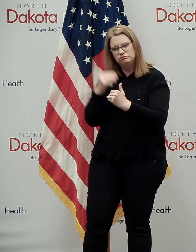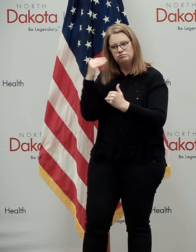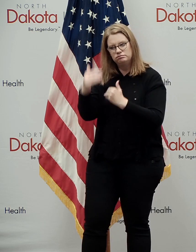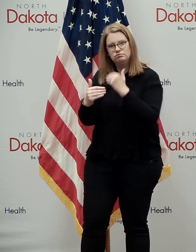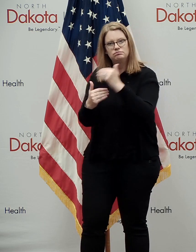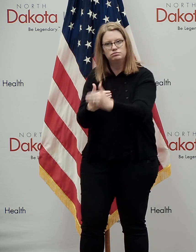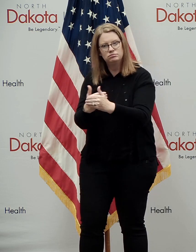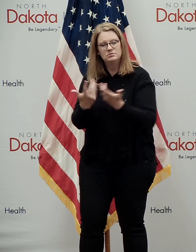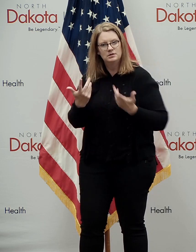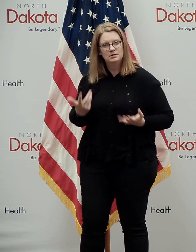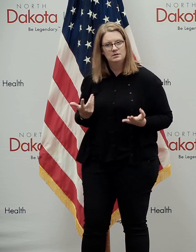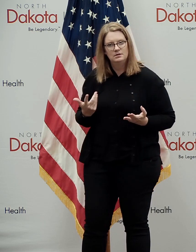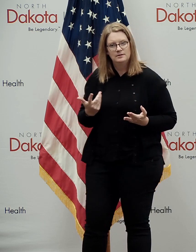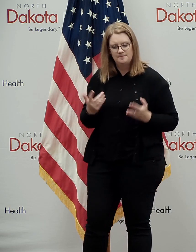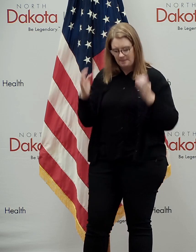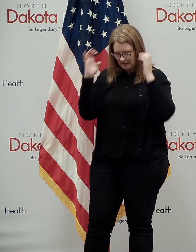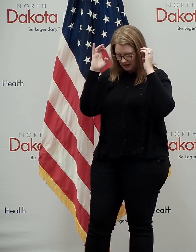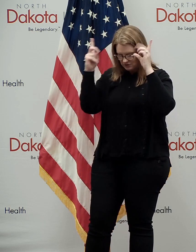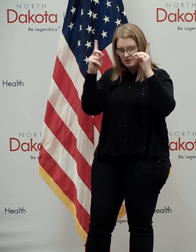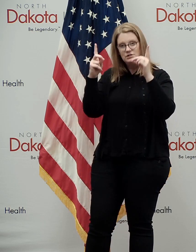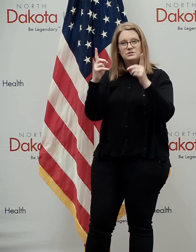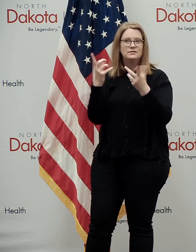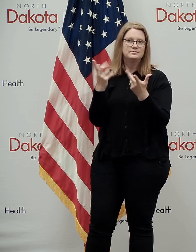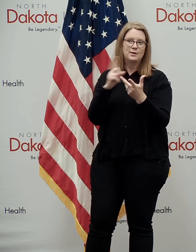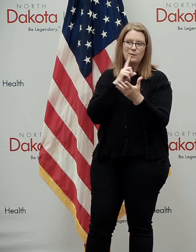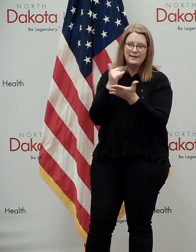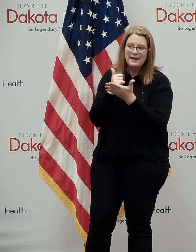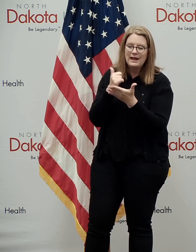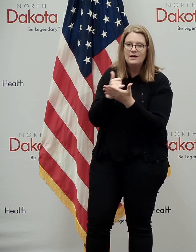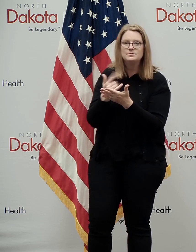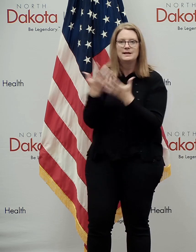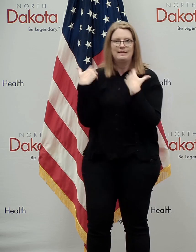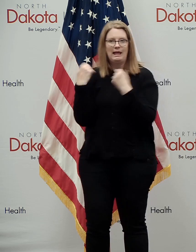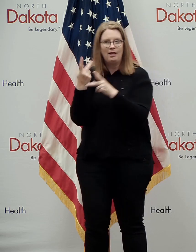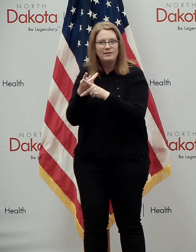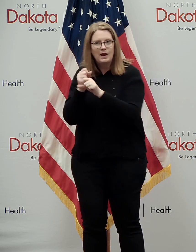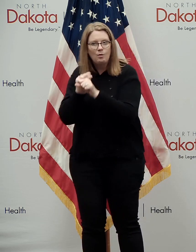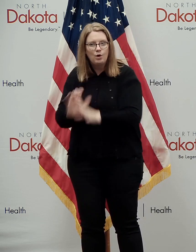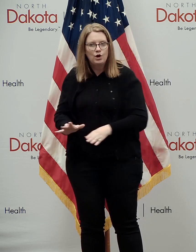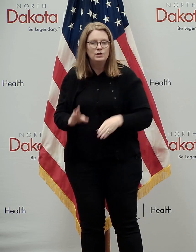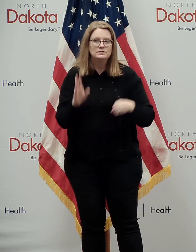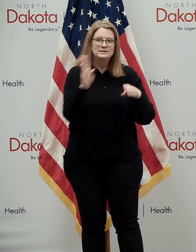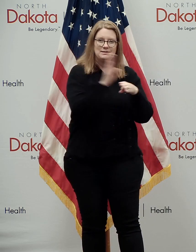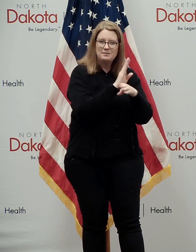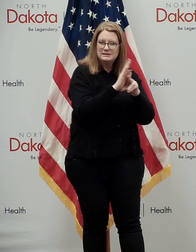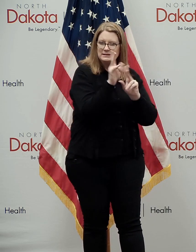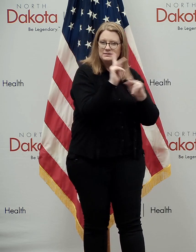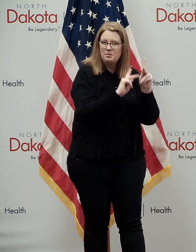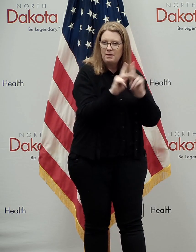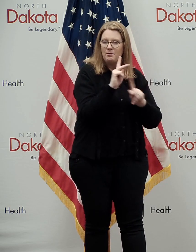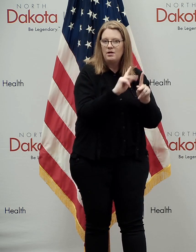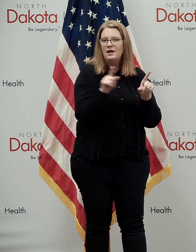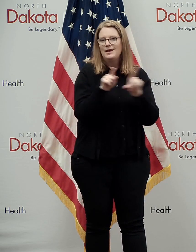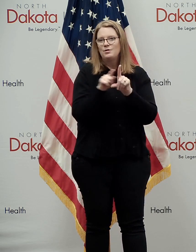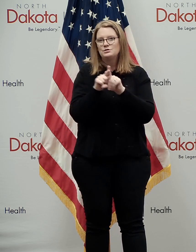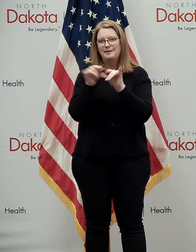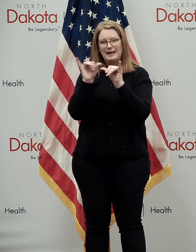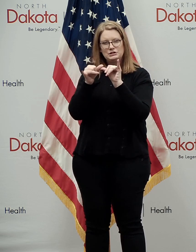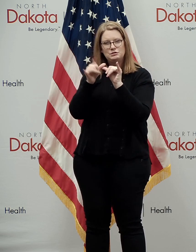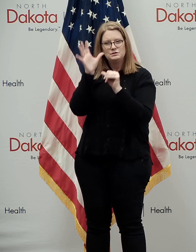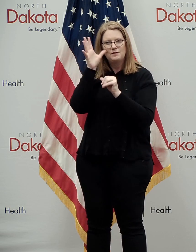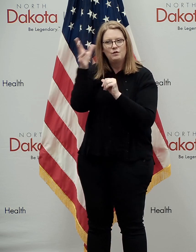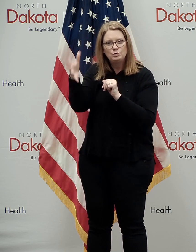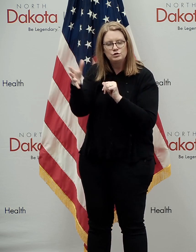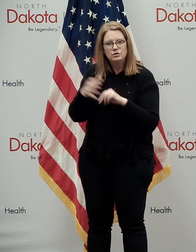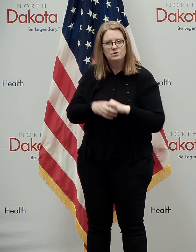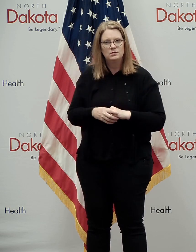Education creates the healthcare workers, the entrepreneurs, and the engineers of the future.